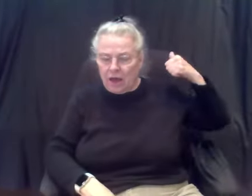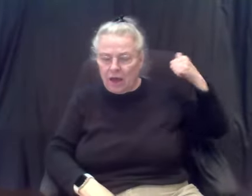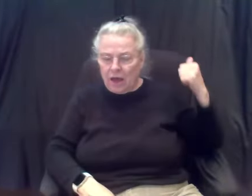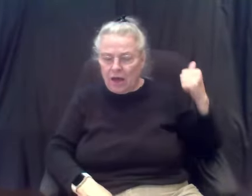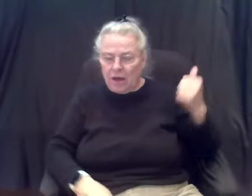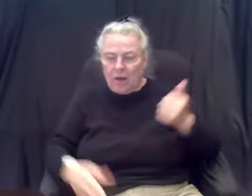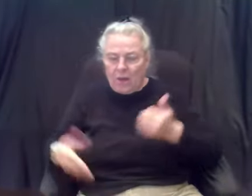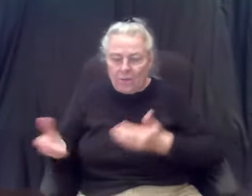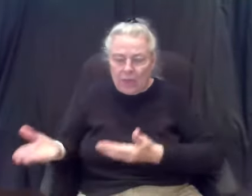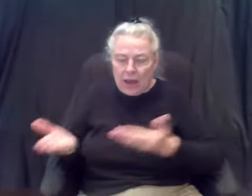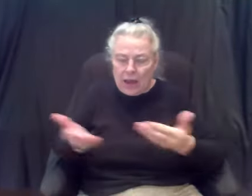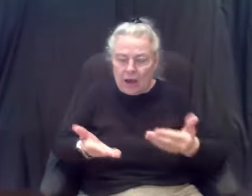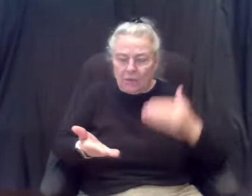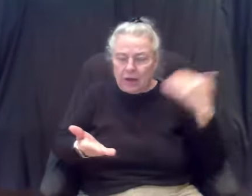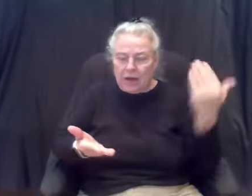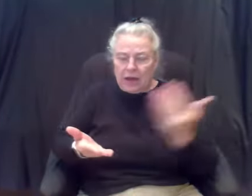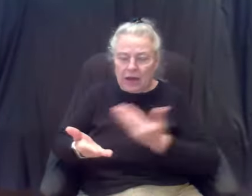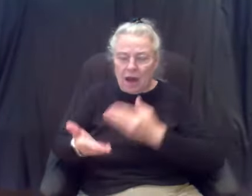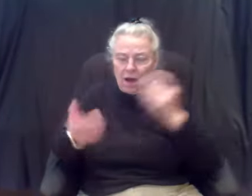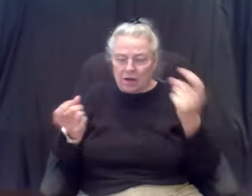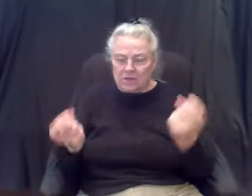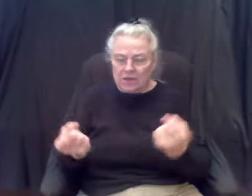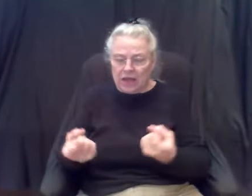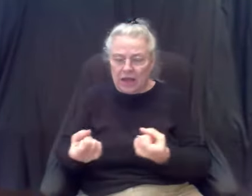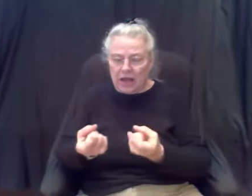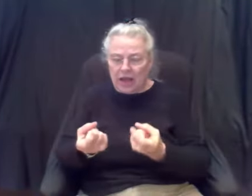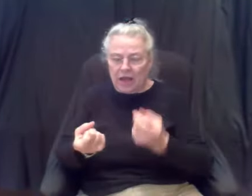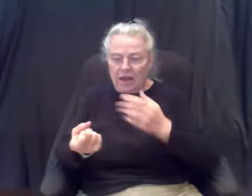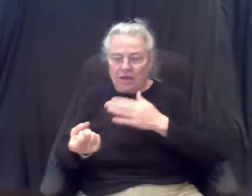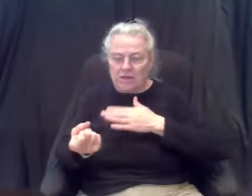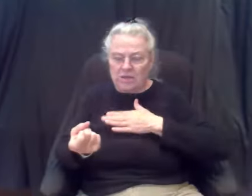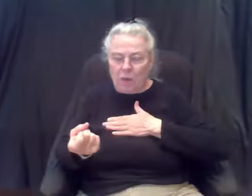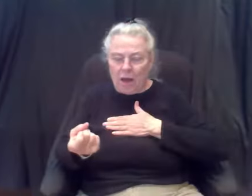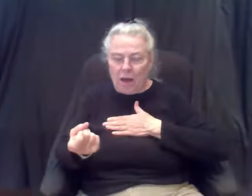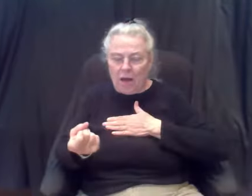rejected, bearing our sins, my